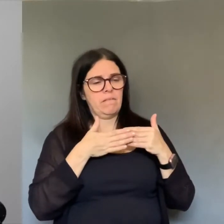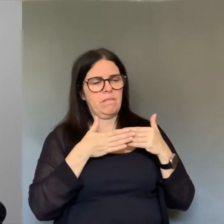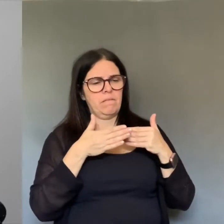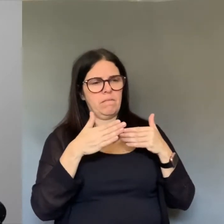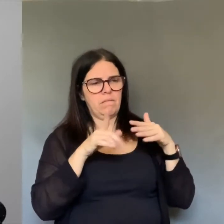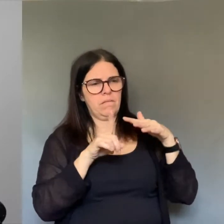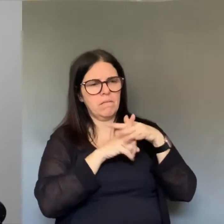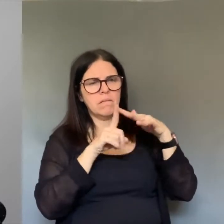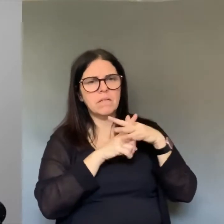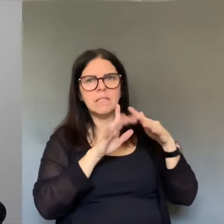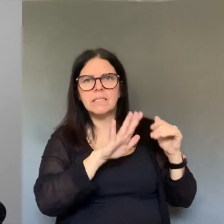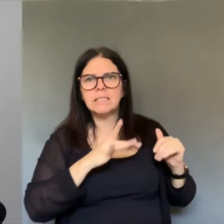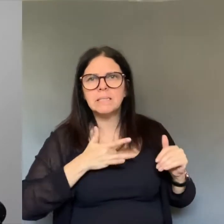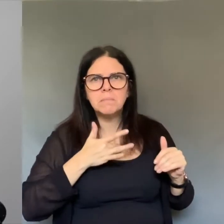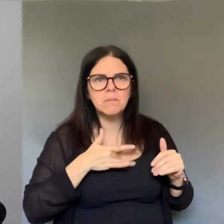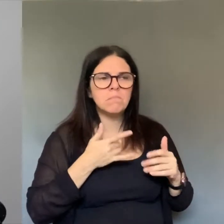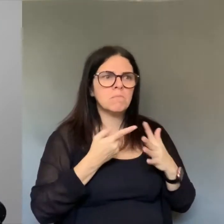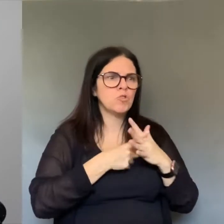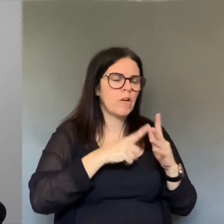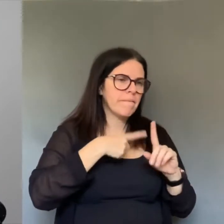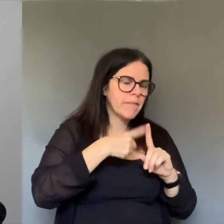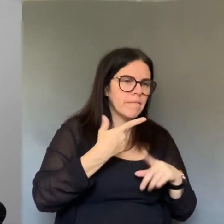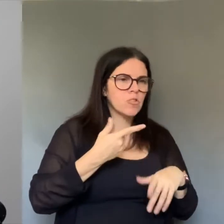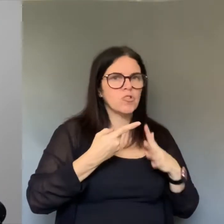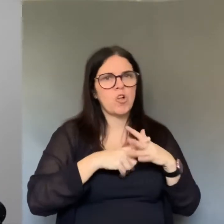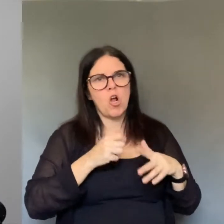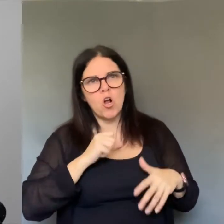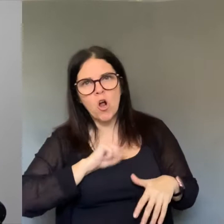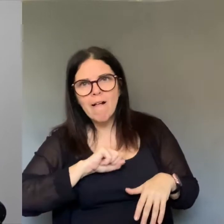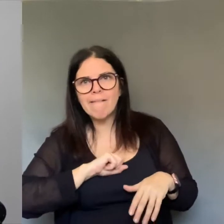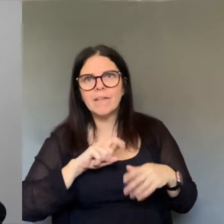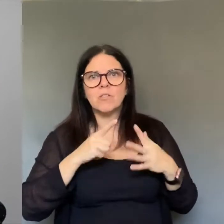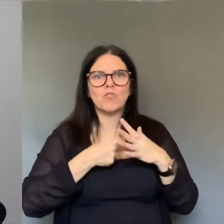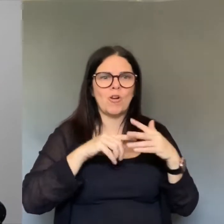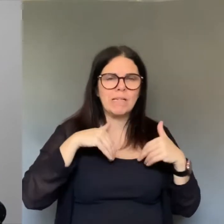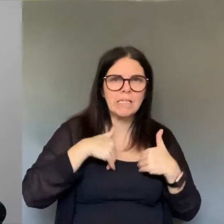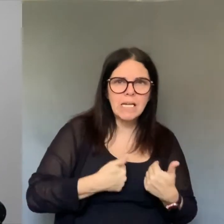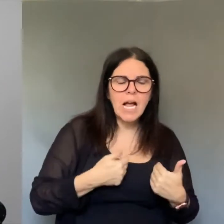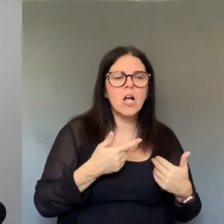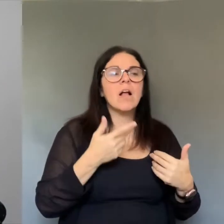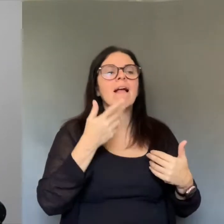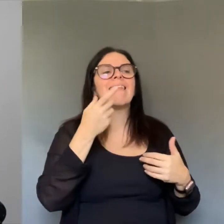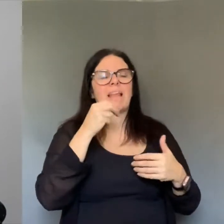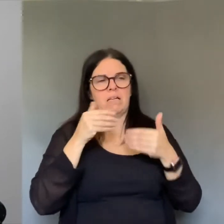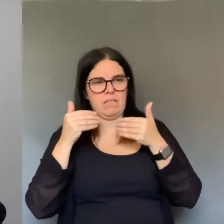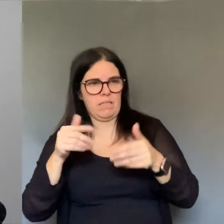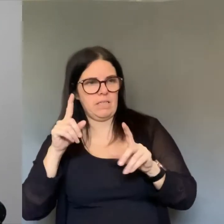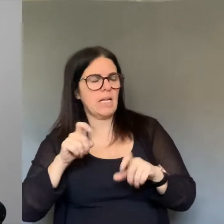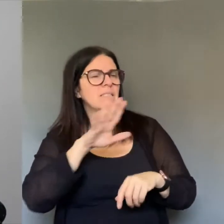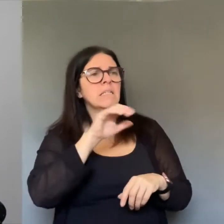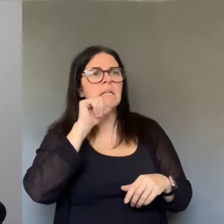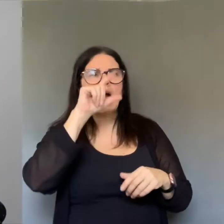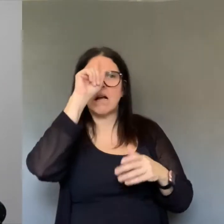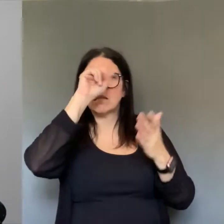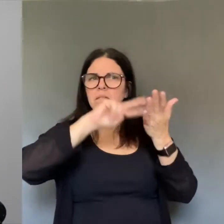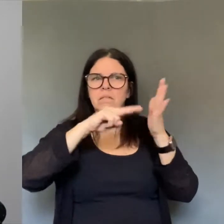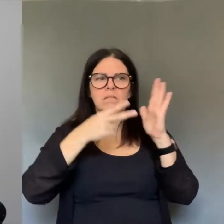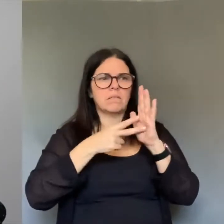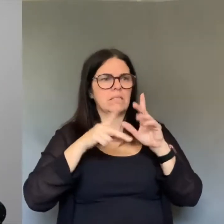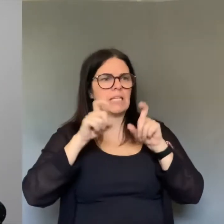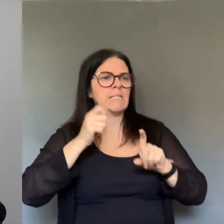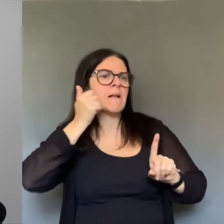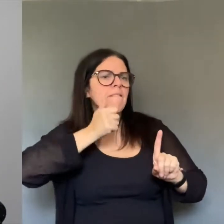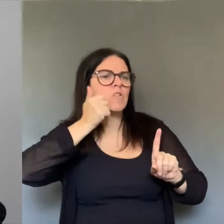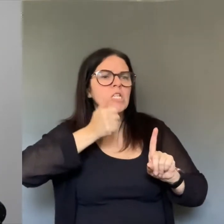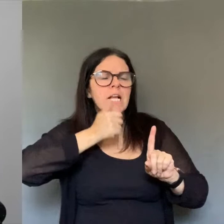any of them after that baseline screening, any of them develop symptoms, that will be the trigger for us to do additional testing on those. It's